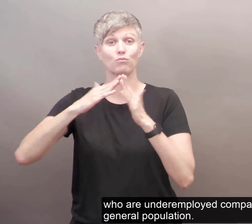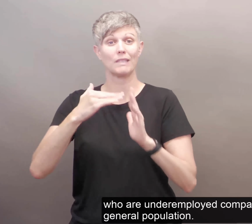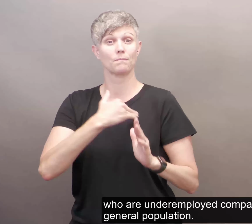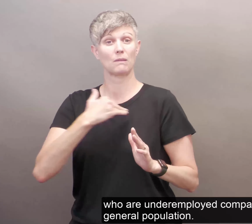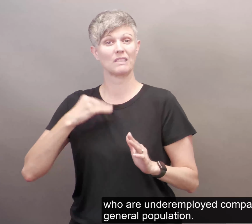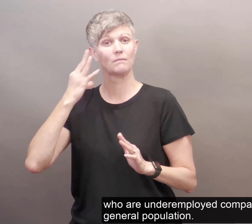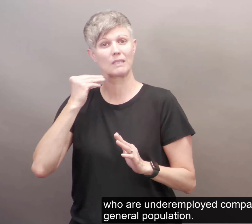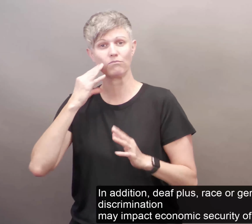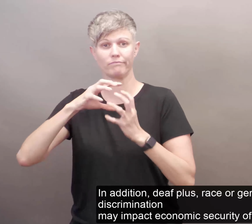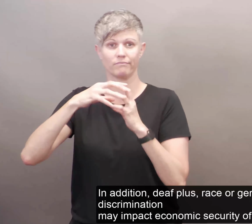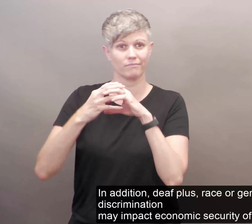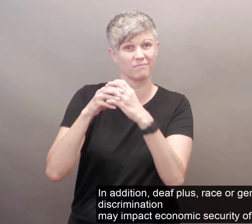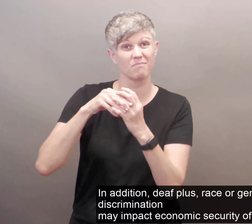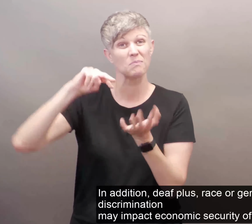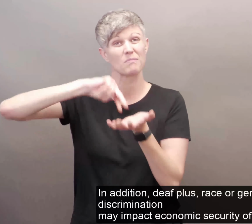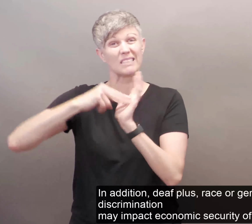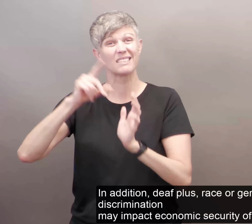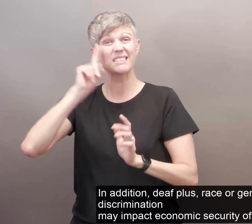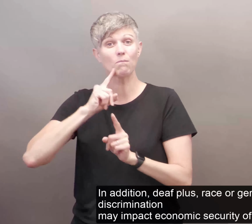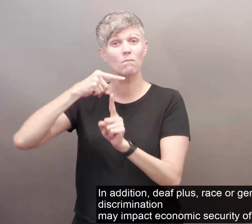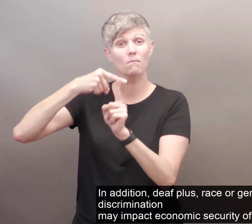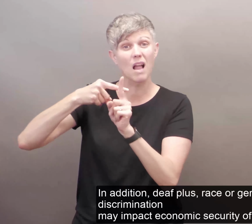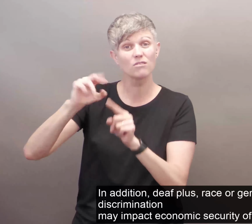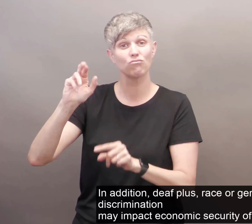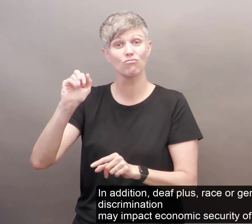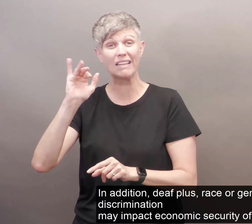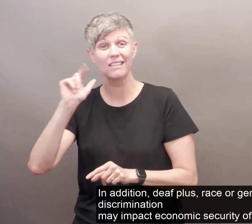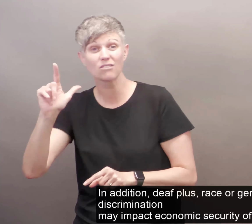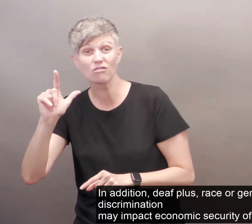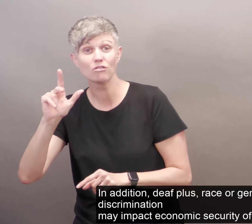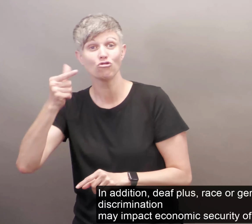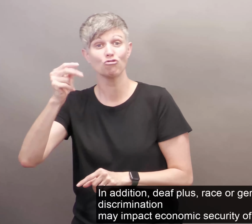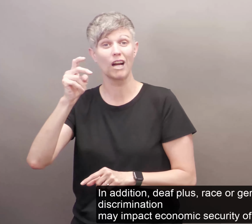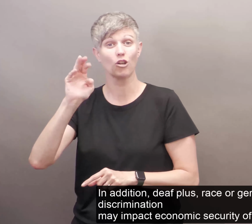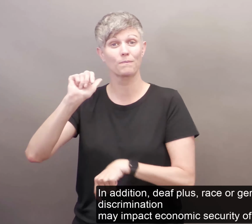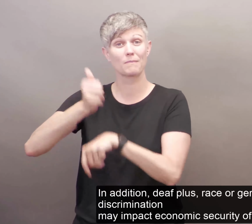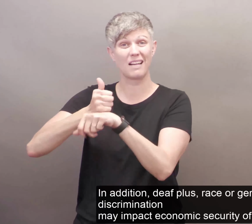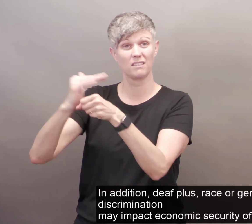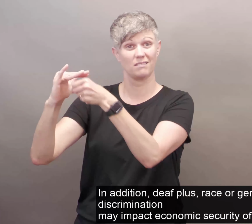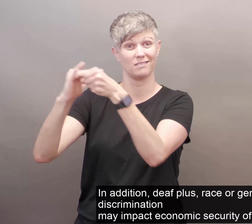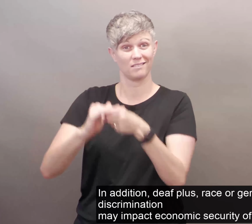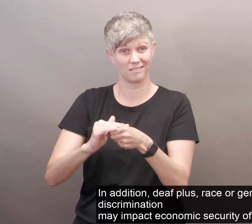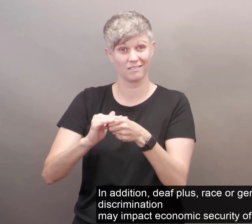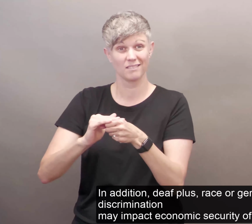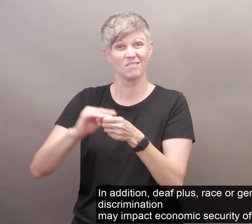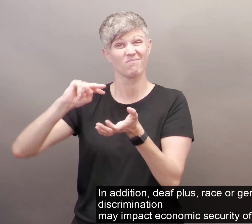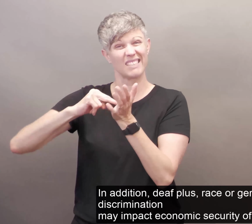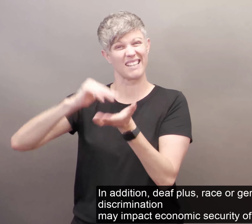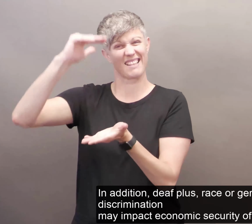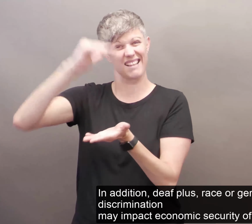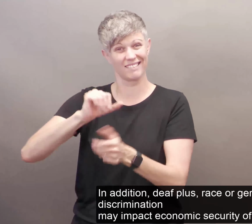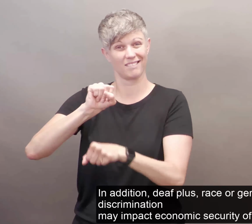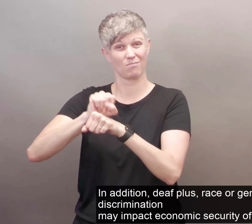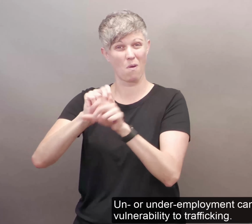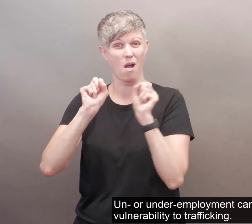unemployed, underemployed compared to the general population. In addition, race or gender-based discrimination may impact